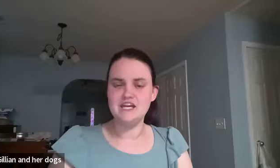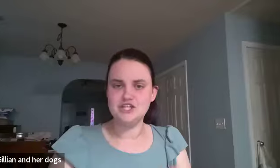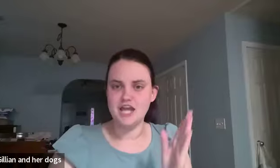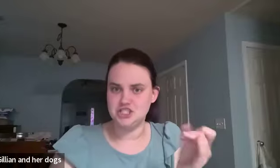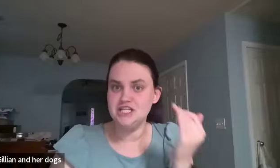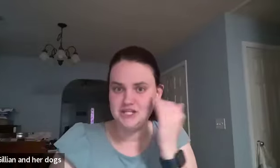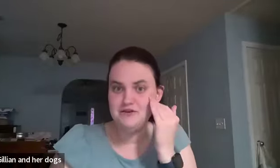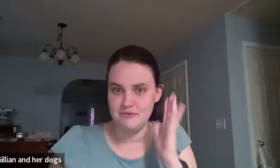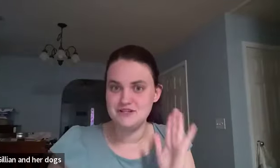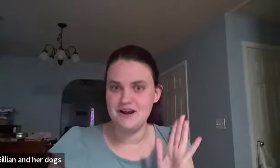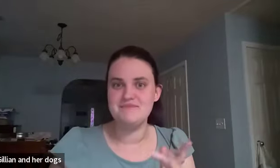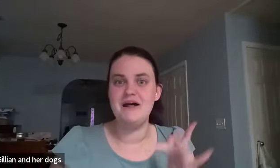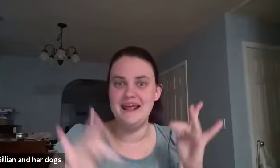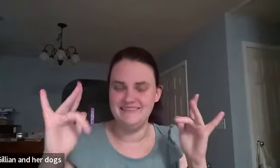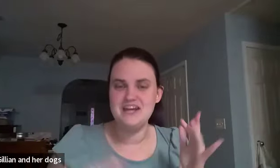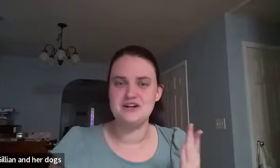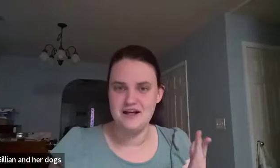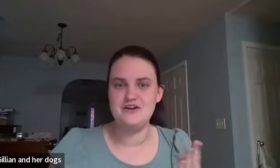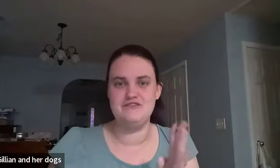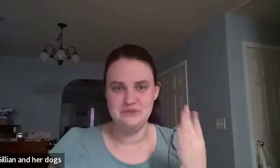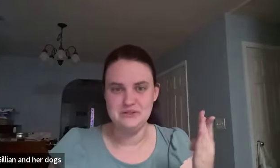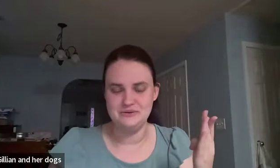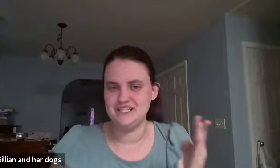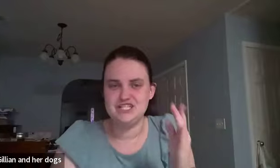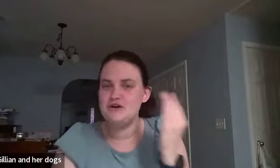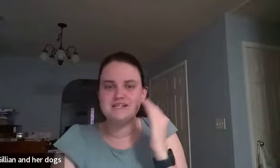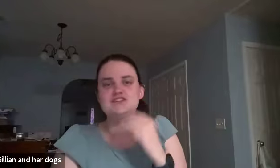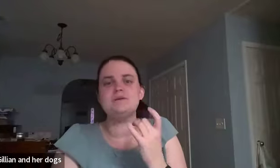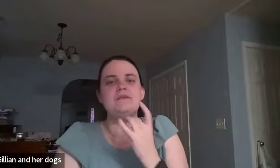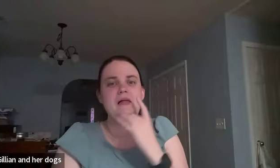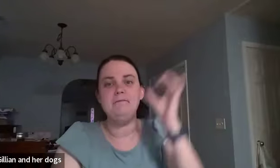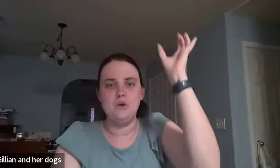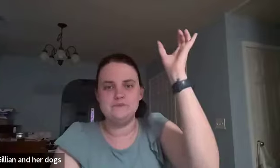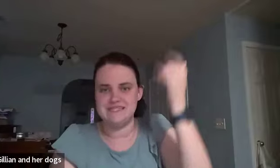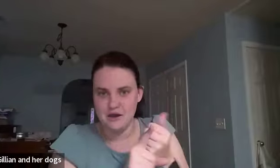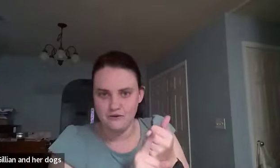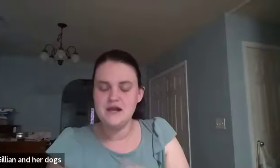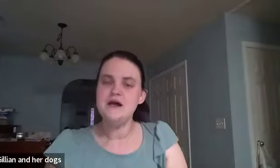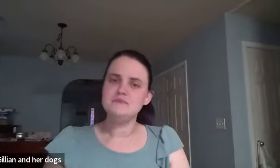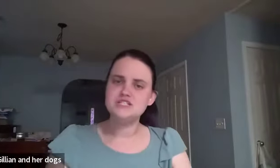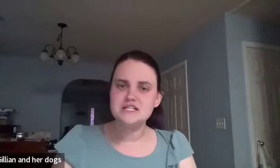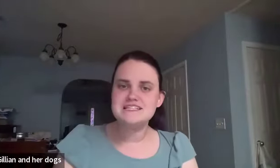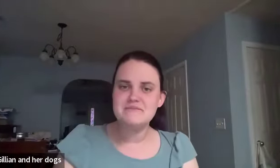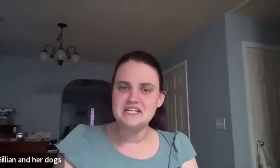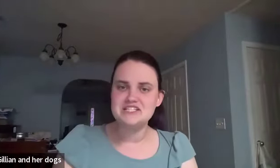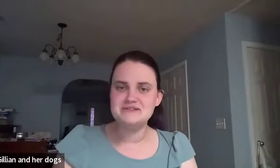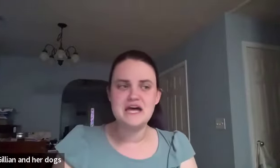And she knew I was talking about a lighter color of blue. Like she knew I was not talking about the light bulbs itself. But she looked at me and she was